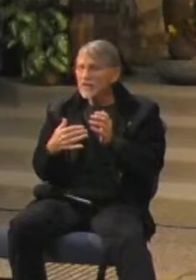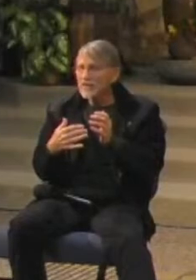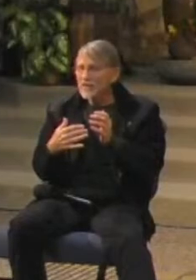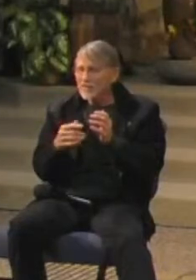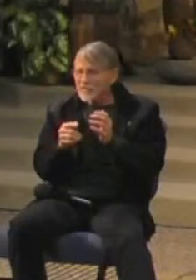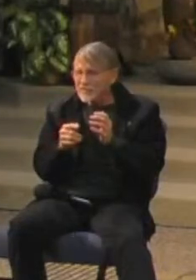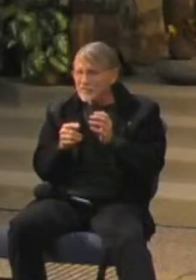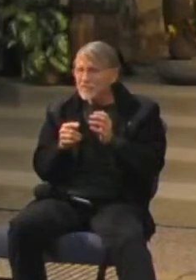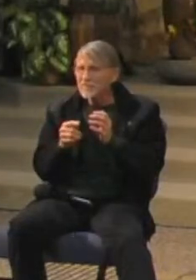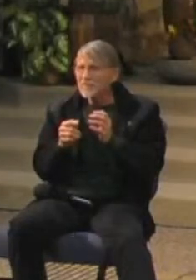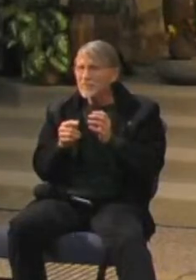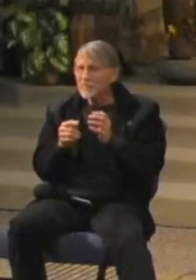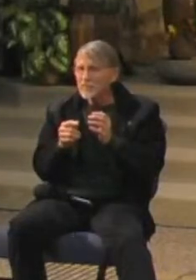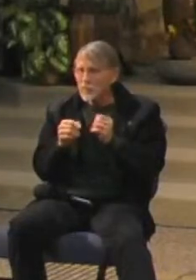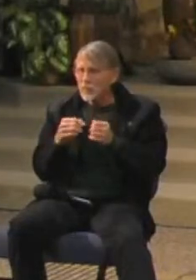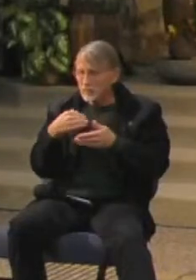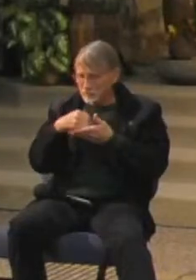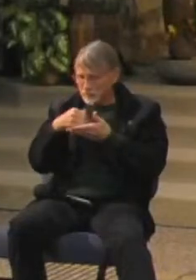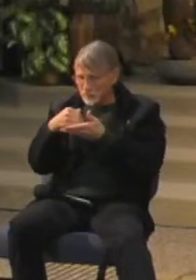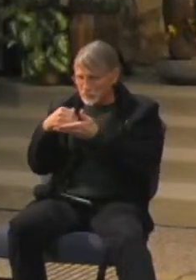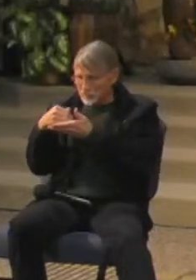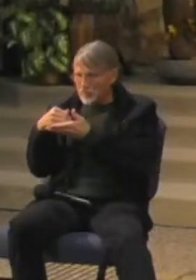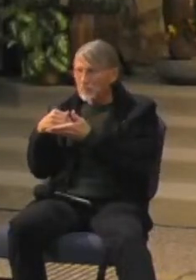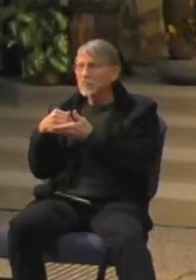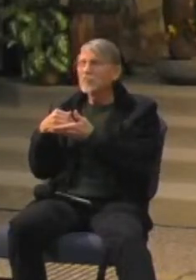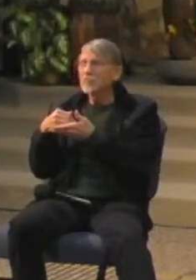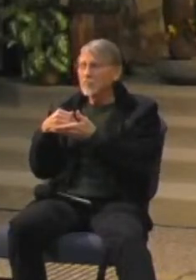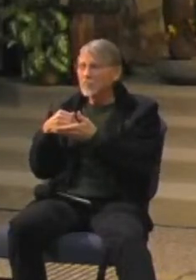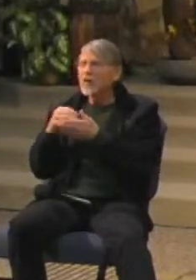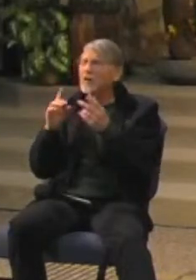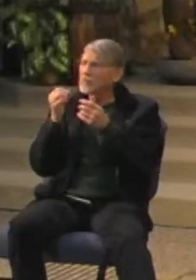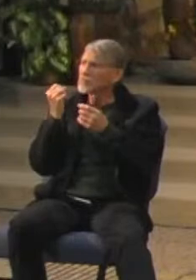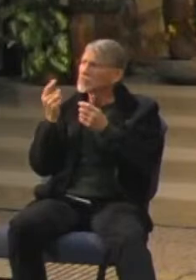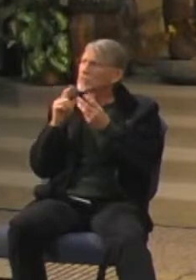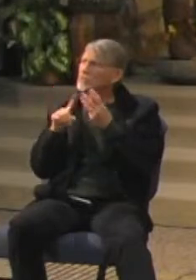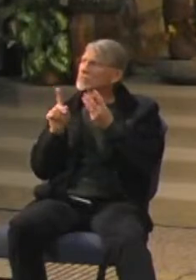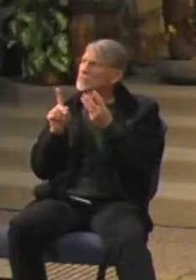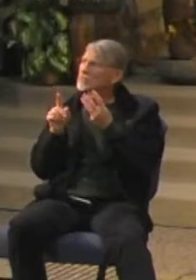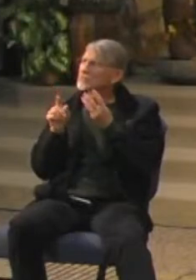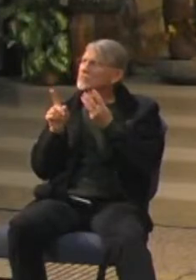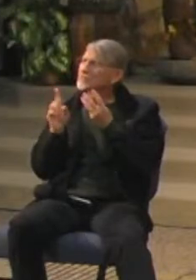I've picked up. And one more thing. We were sitting at